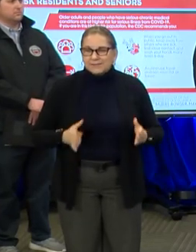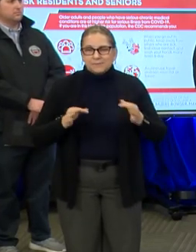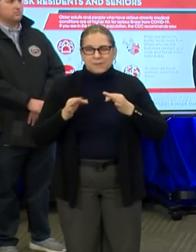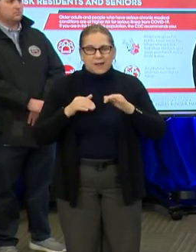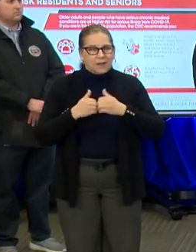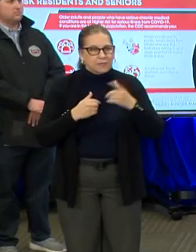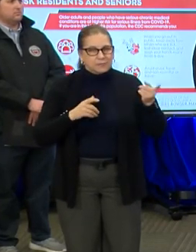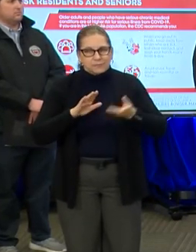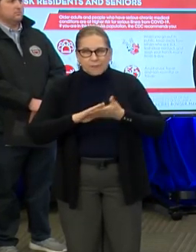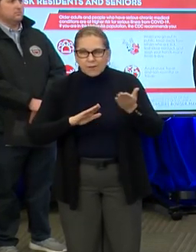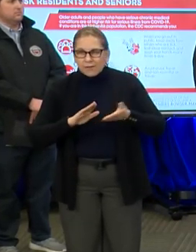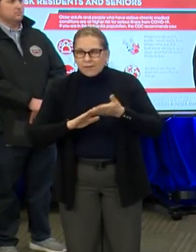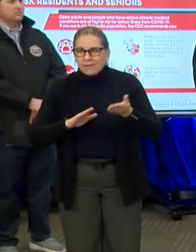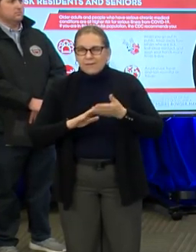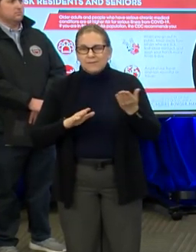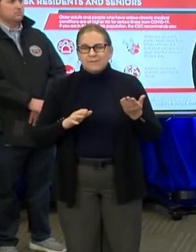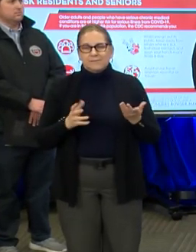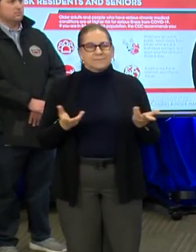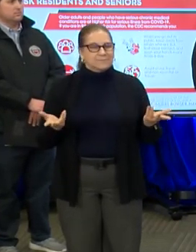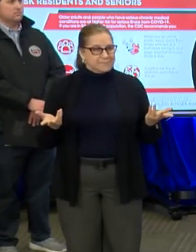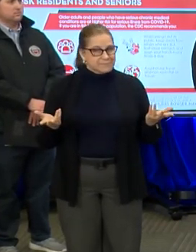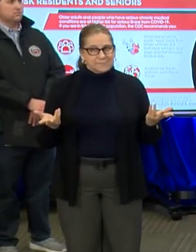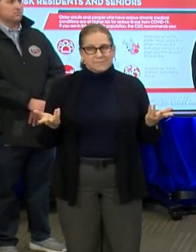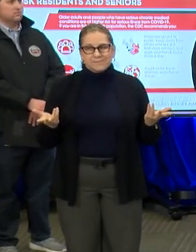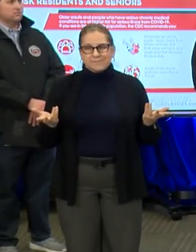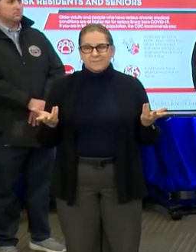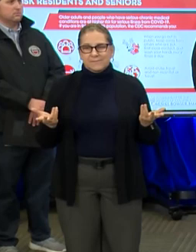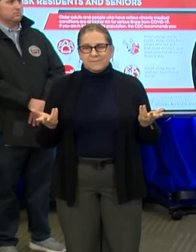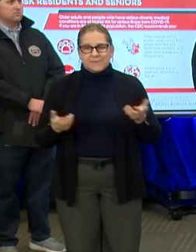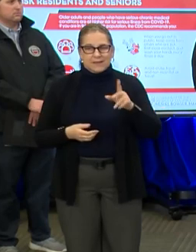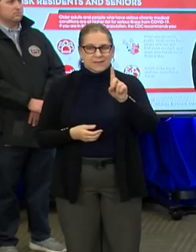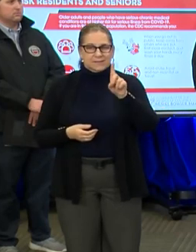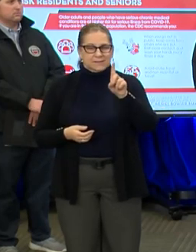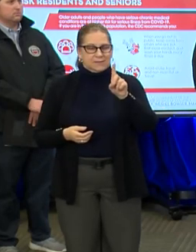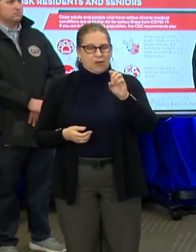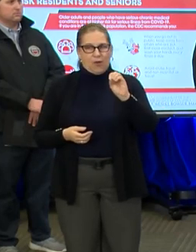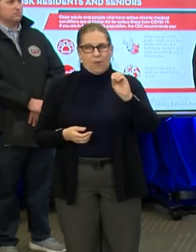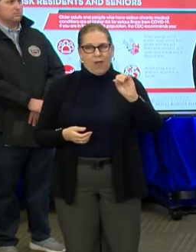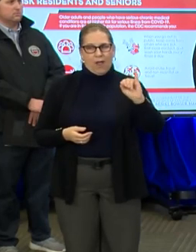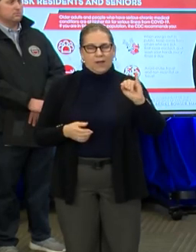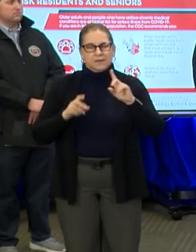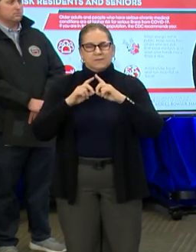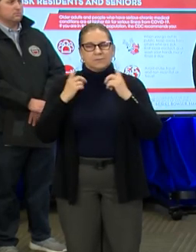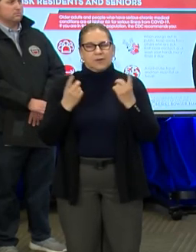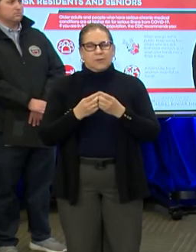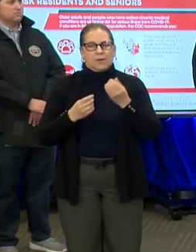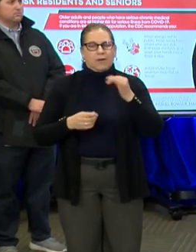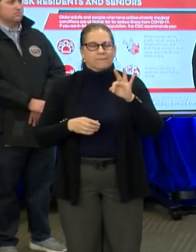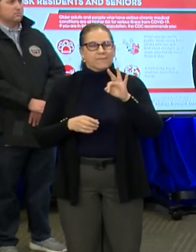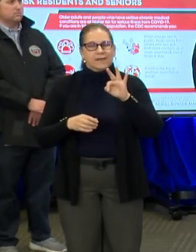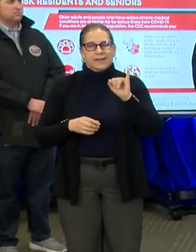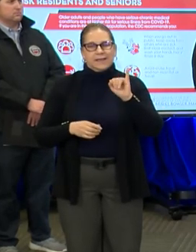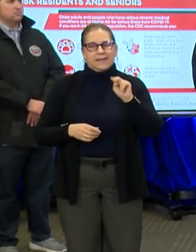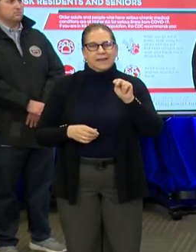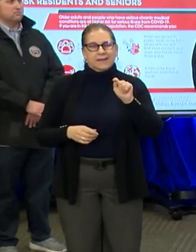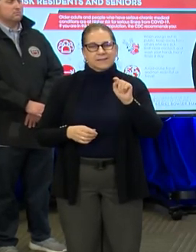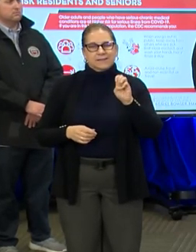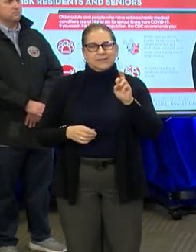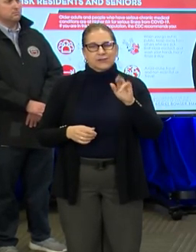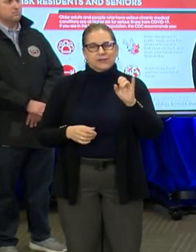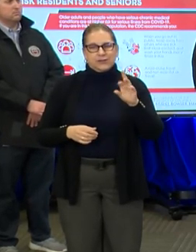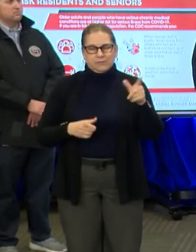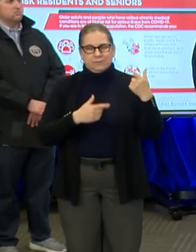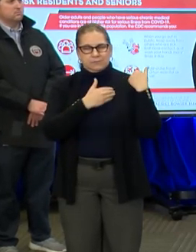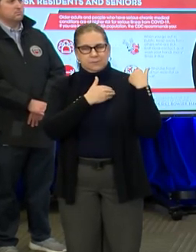and the Department of the Interior, who are responsible for a lot of federal land in the District of Columbia. So